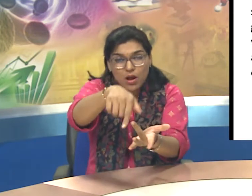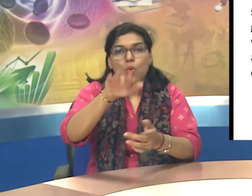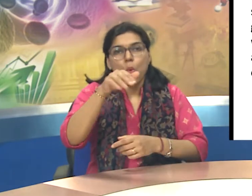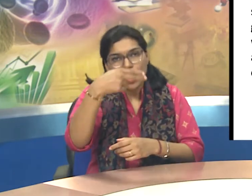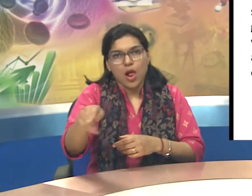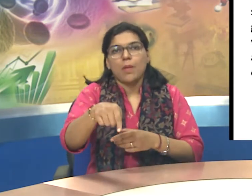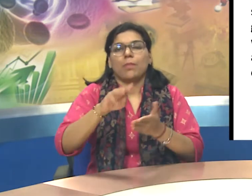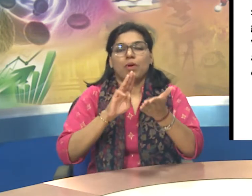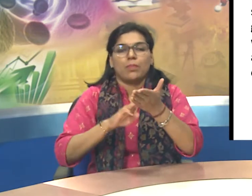communication.